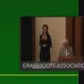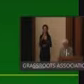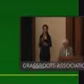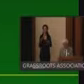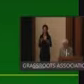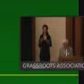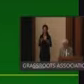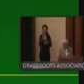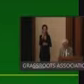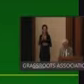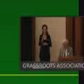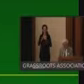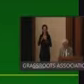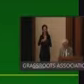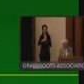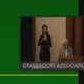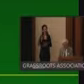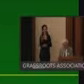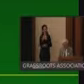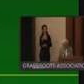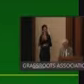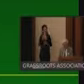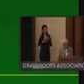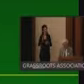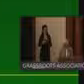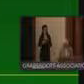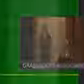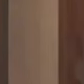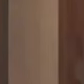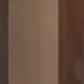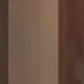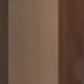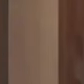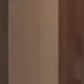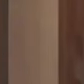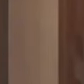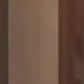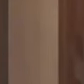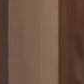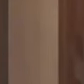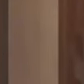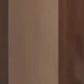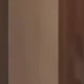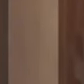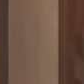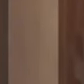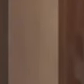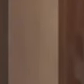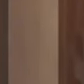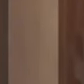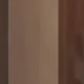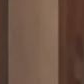and one of them died. I consider there is an antagonist effect between